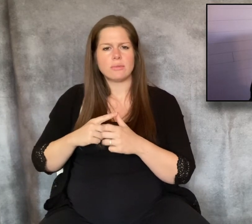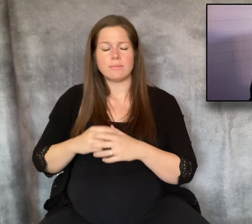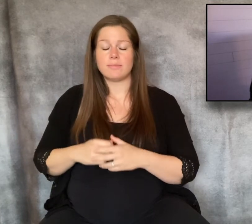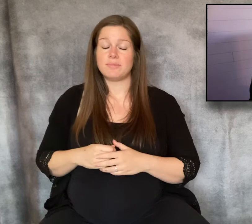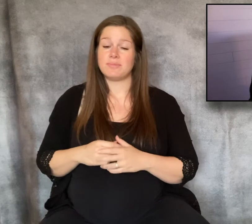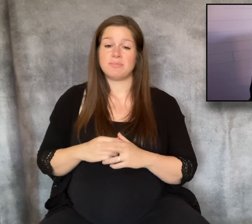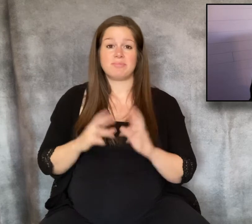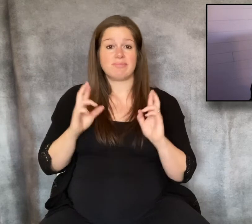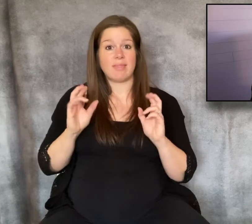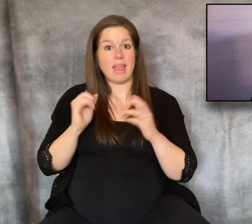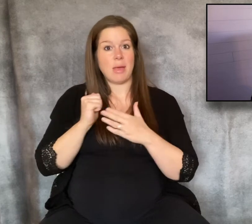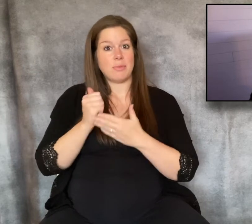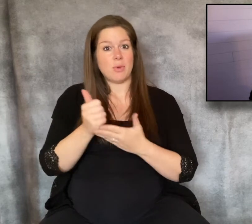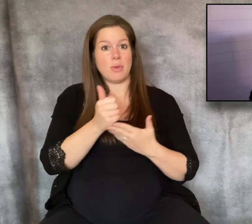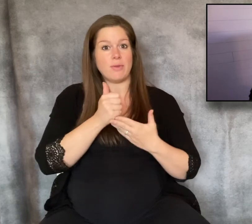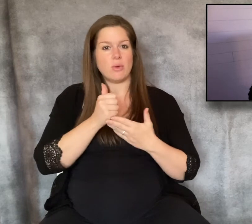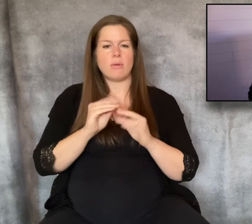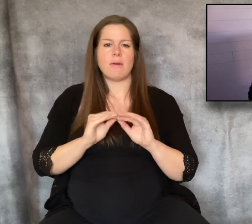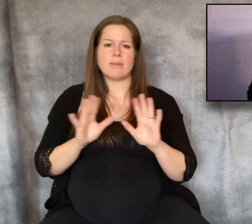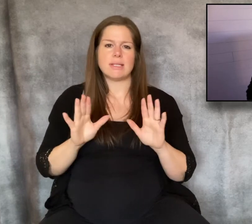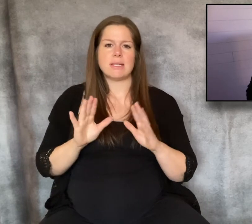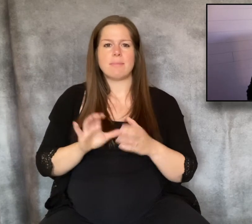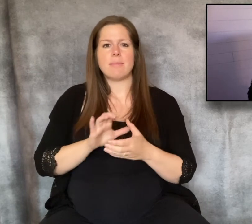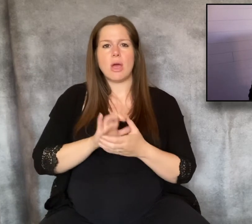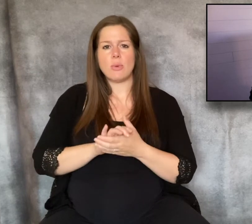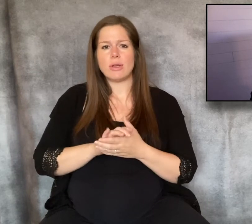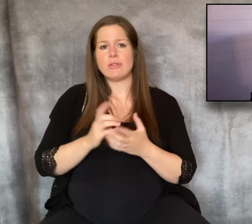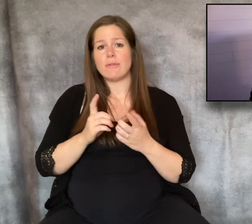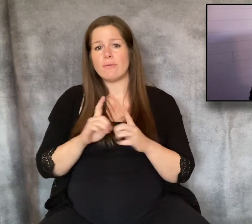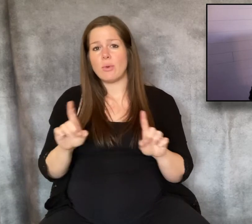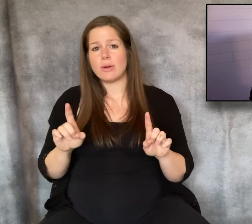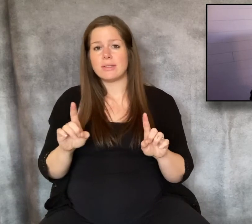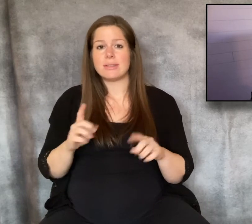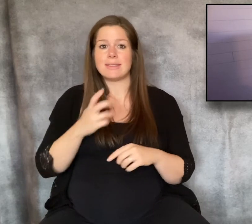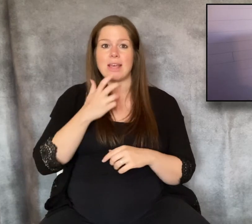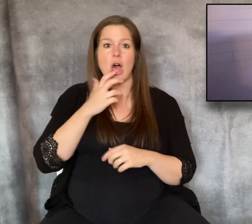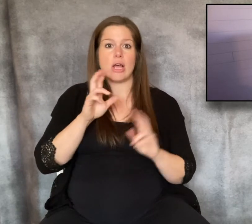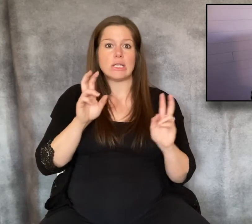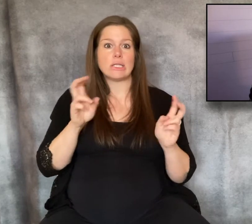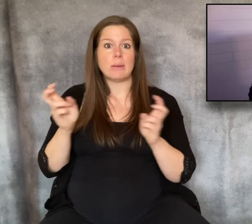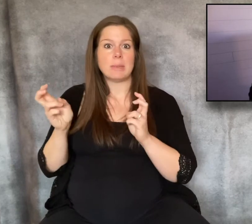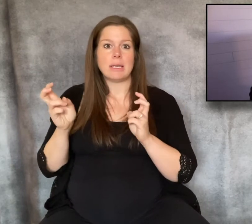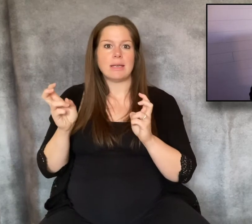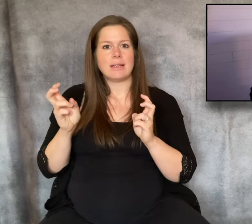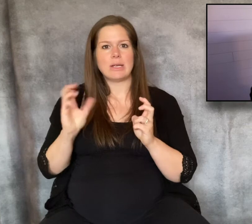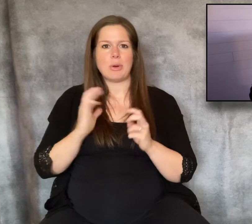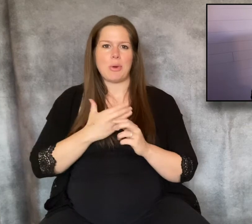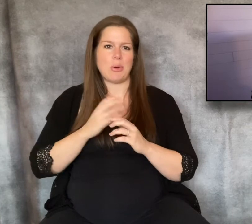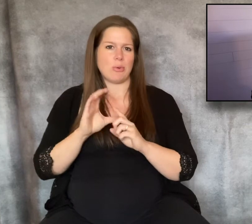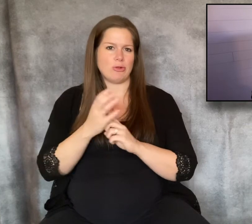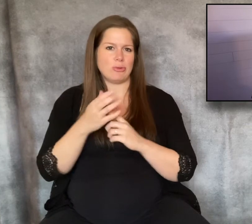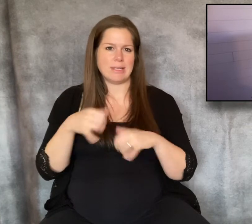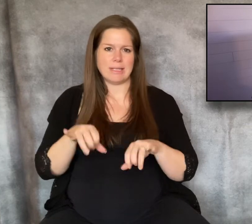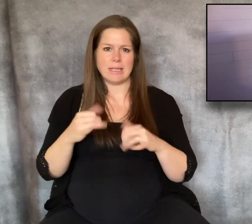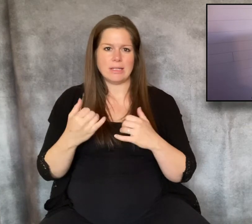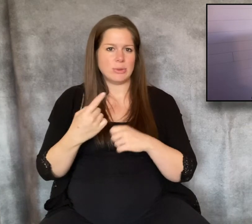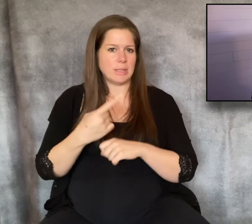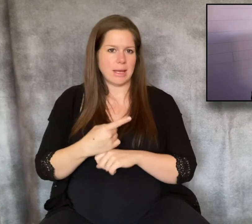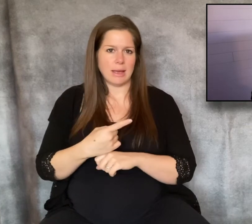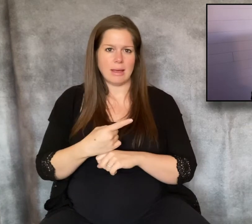I hope that's helpful. Obviously, marriage and divorce is a hot button topic in our culture